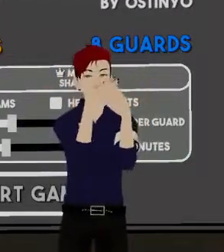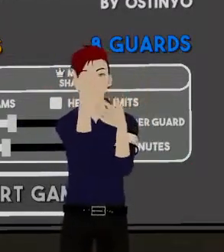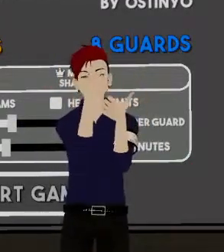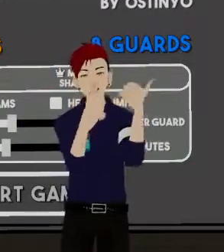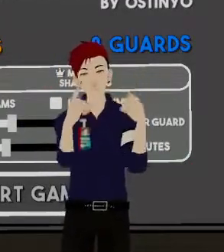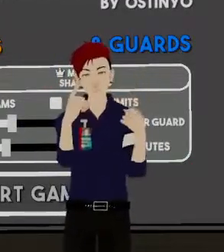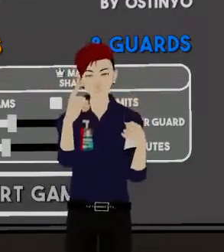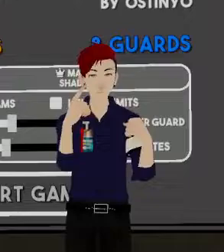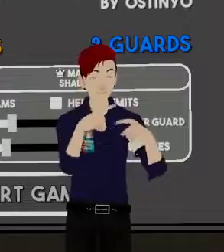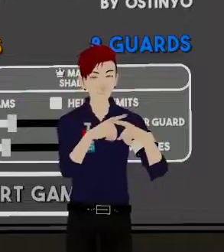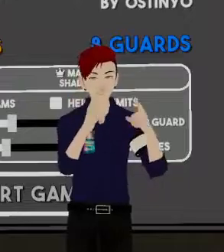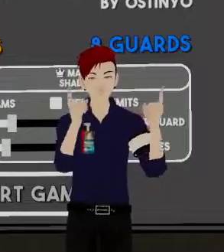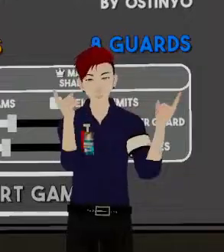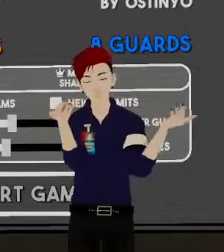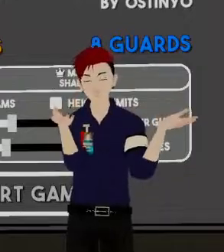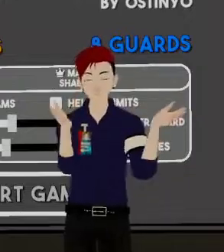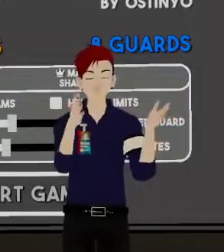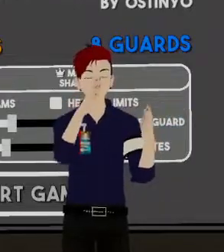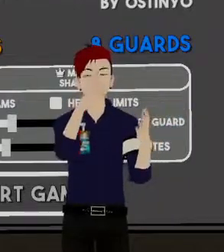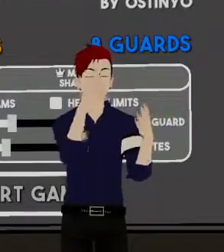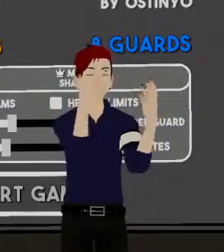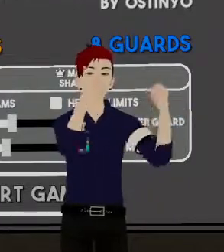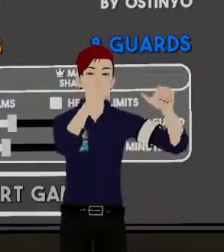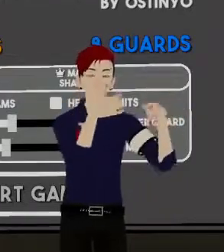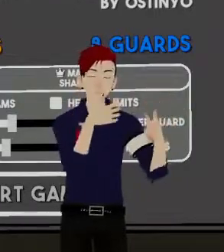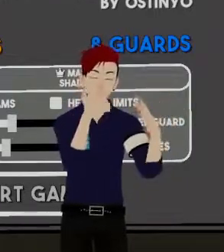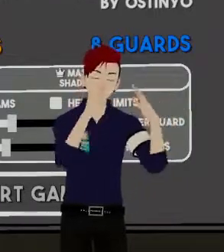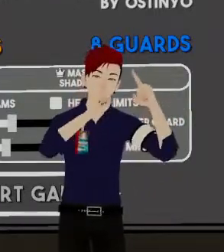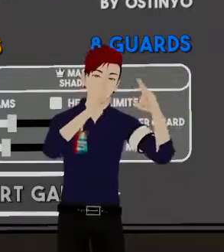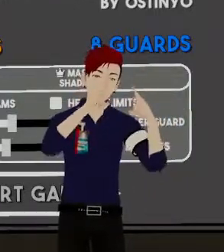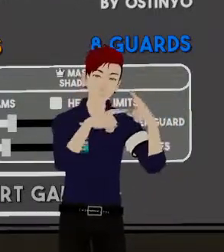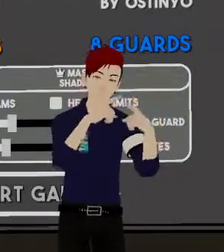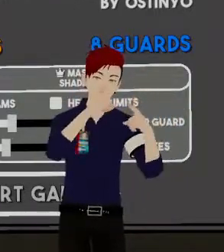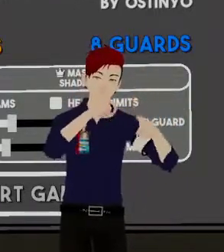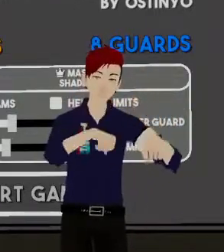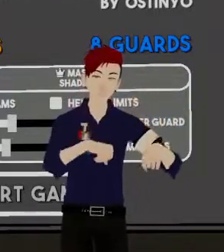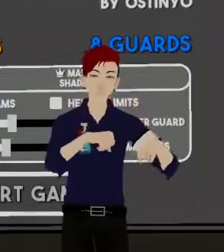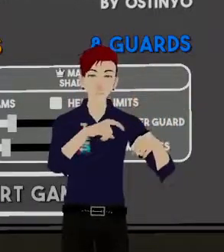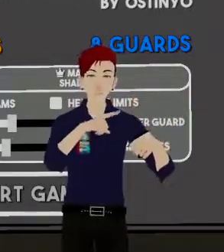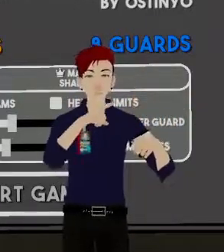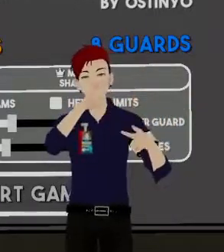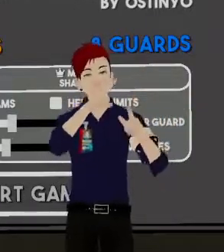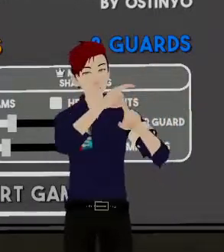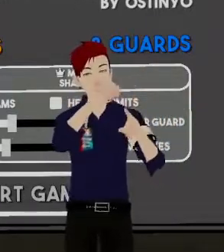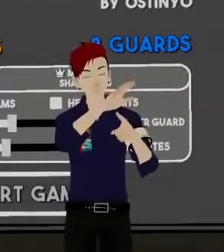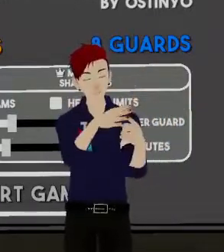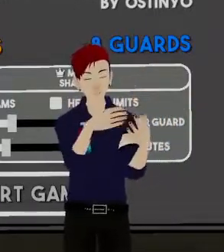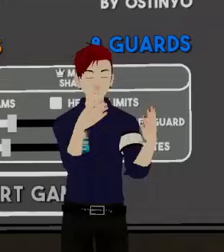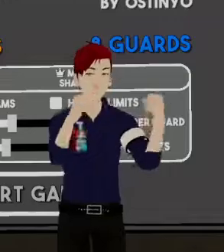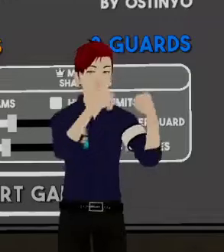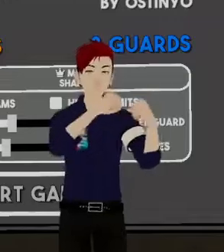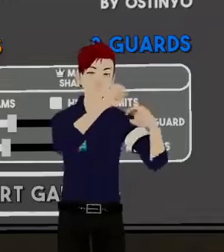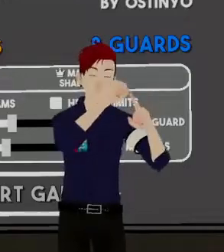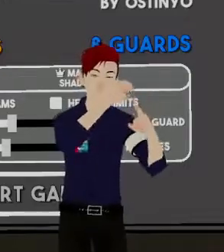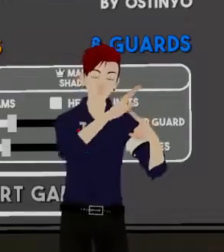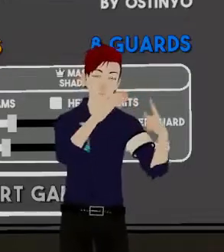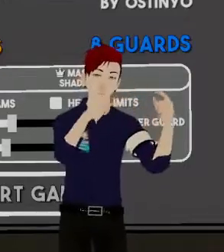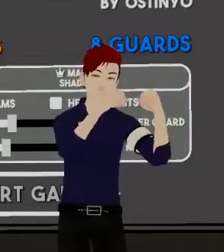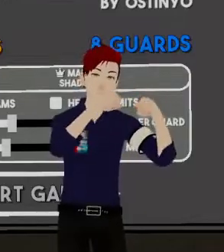like accommodate everybody. But just try your best, go when you can. It's an exposure thing. The more you're exposed to it, the more